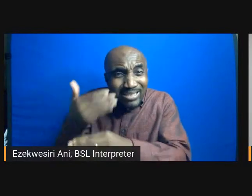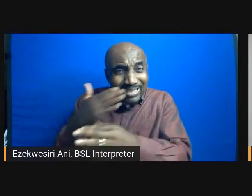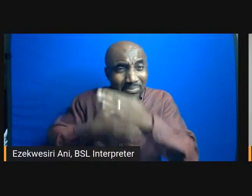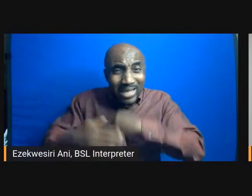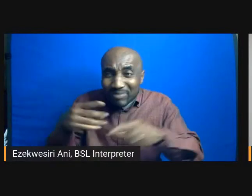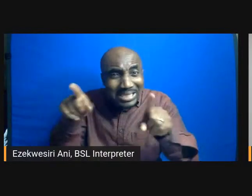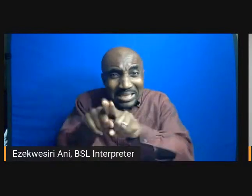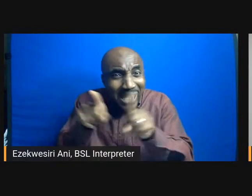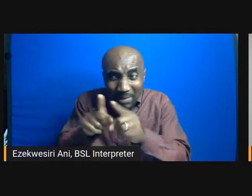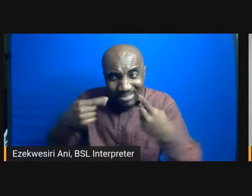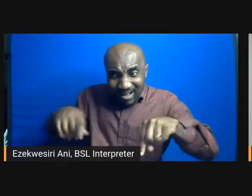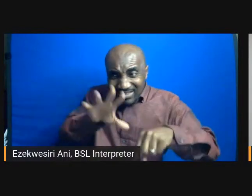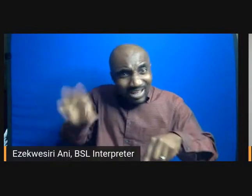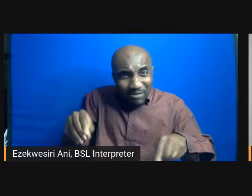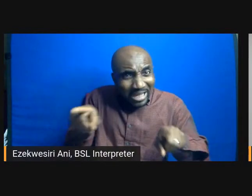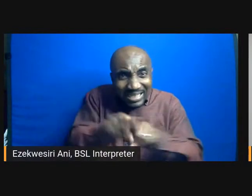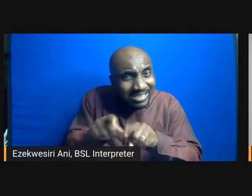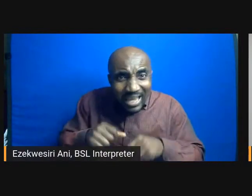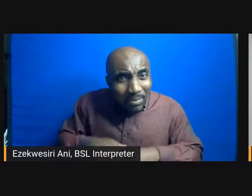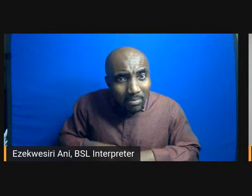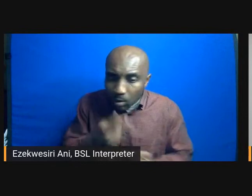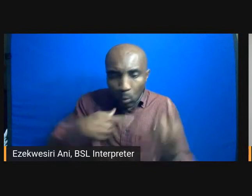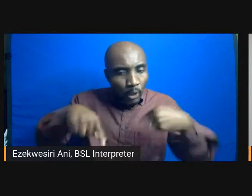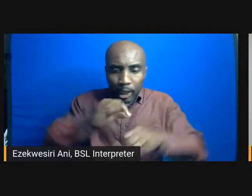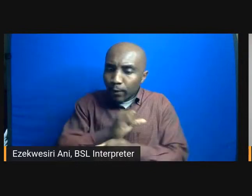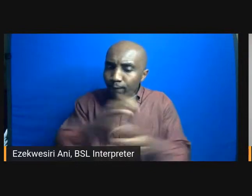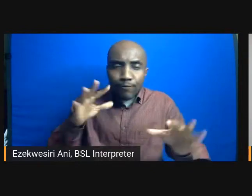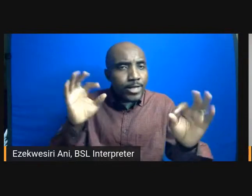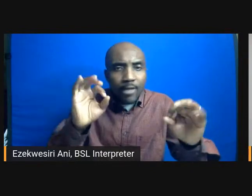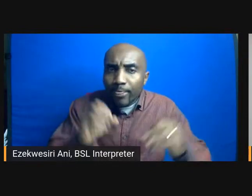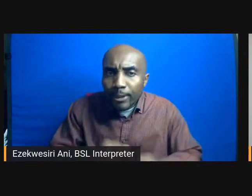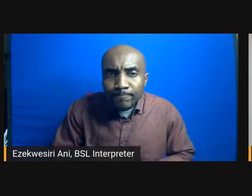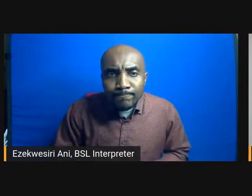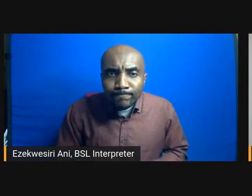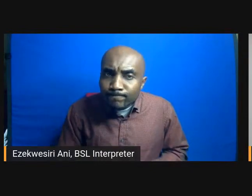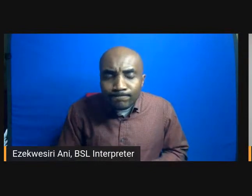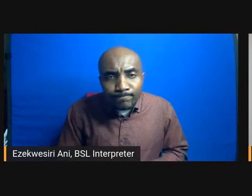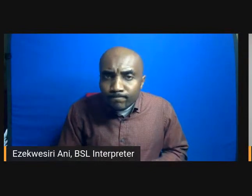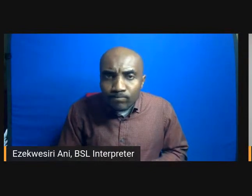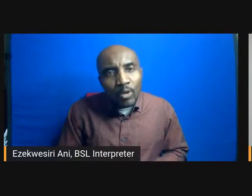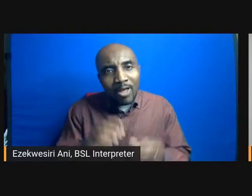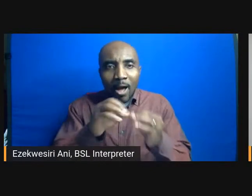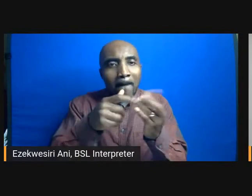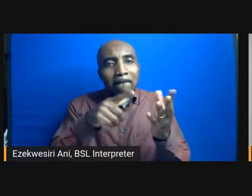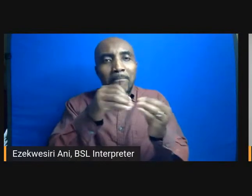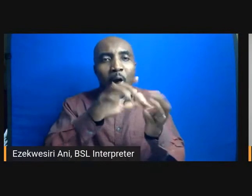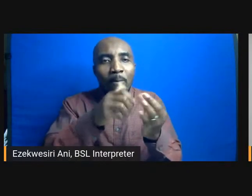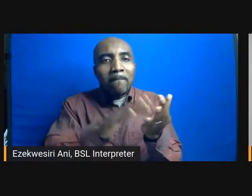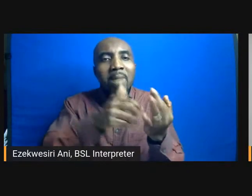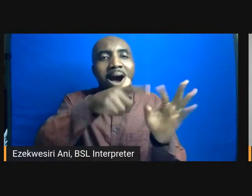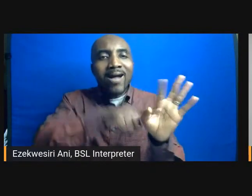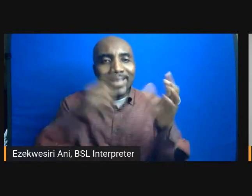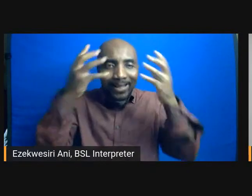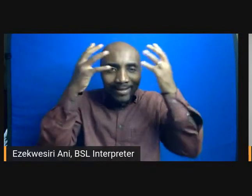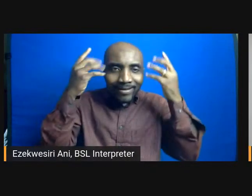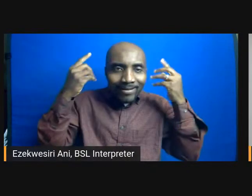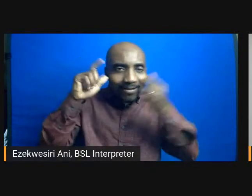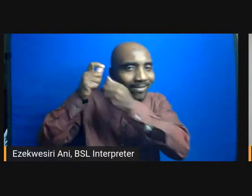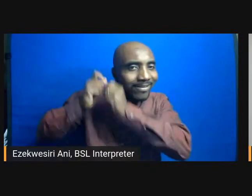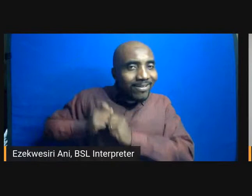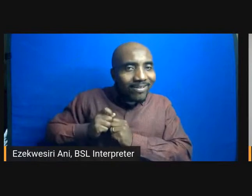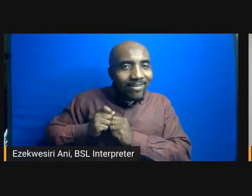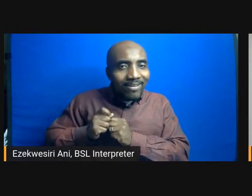behaviors? We were not free. As Bob Marley, the Jamaican reggae musician, urged